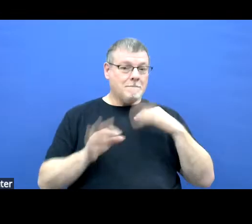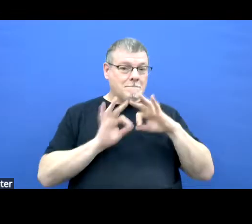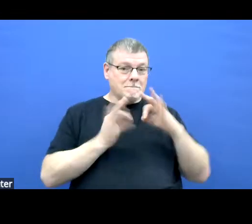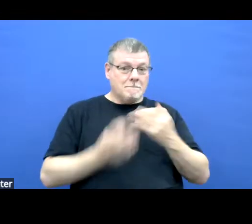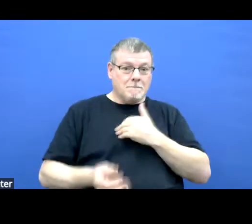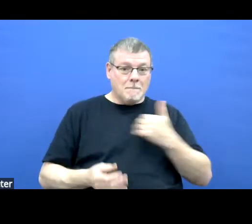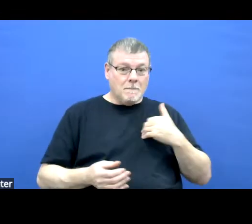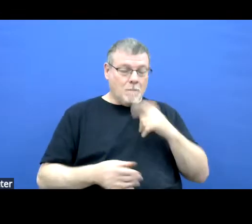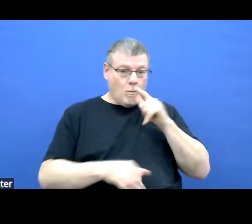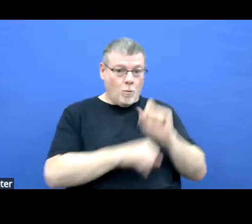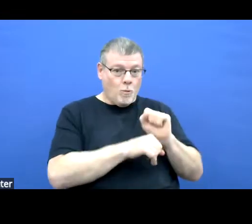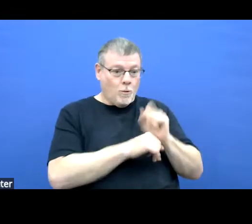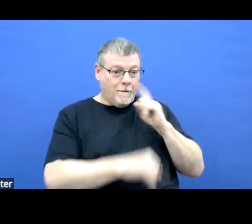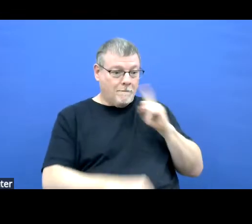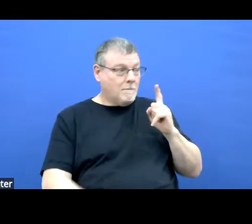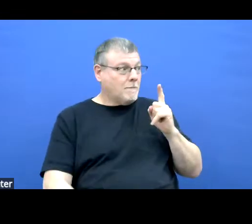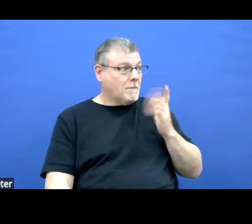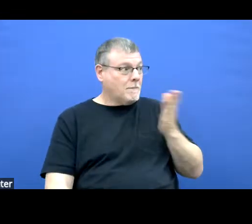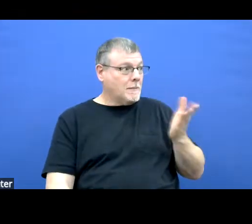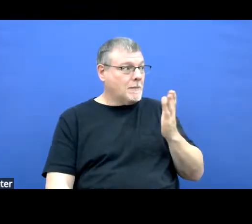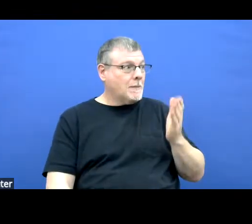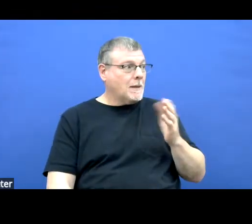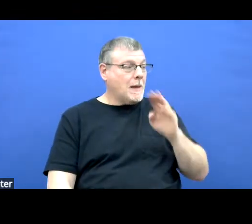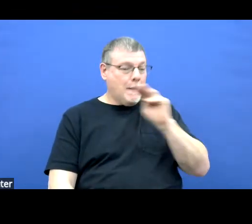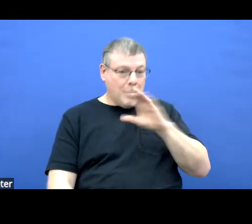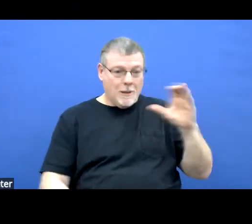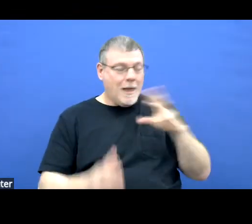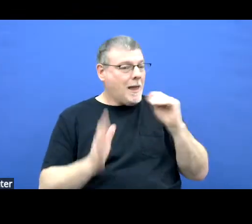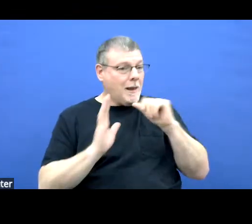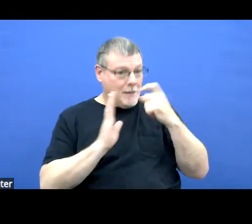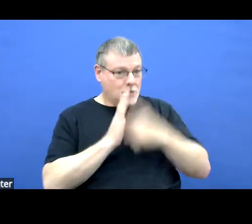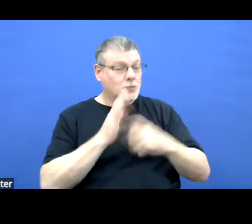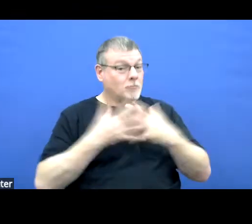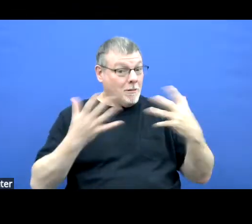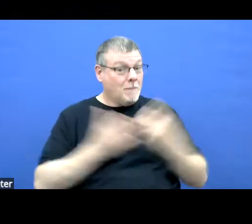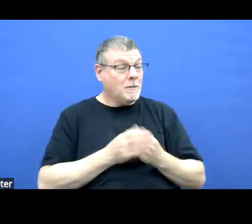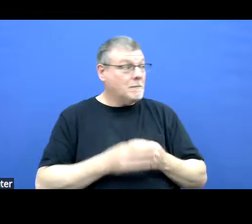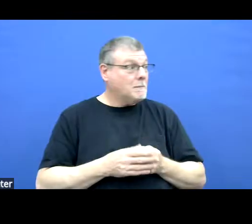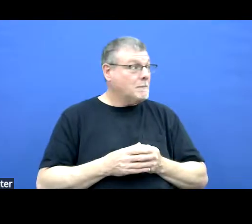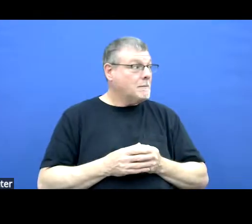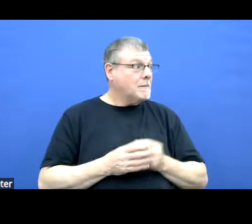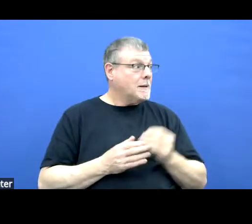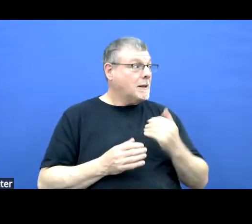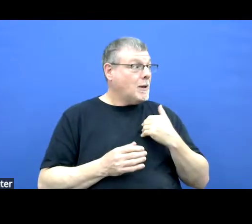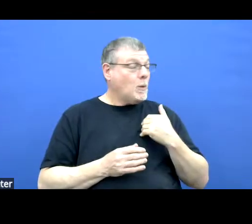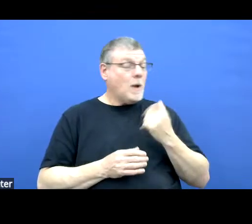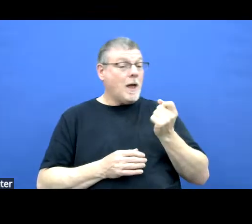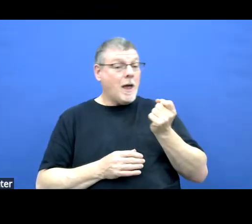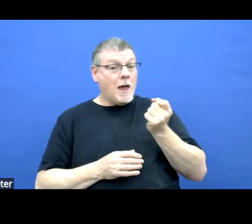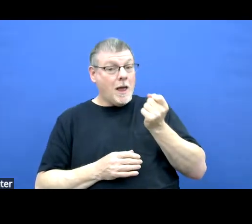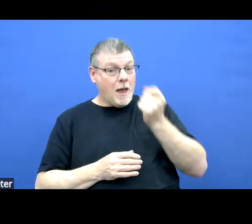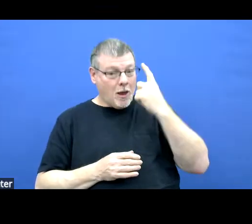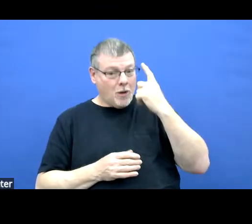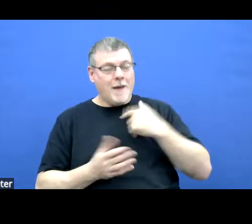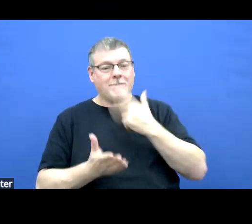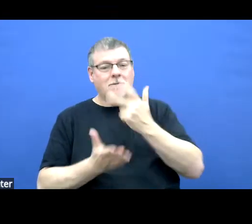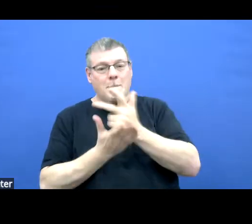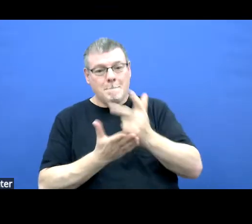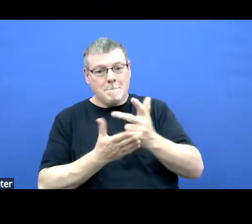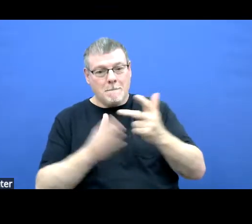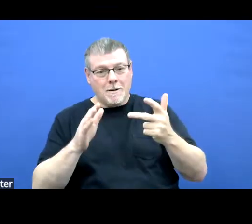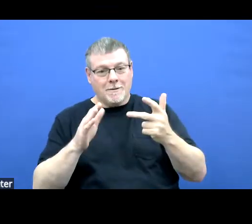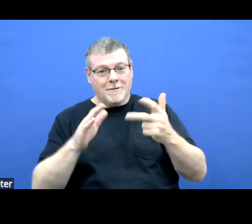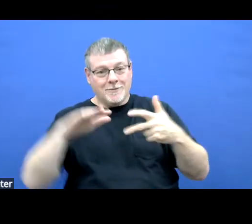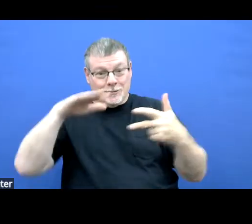for the medical center and getting charged a lot of money for parking. We understand when you've got a parking garage and those are a lot